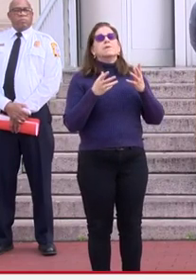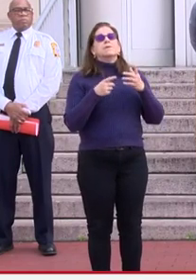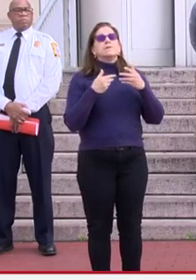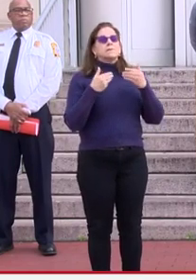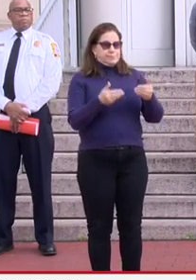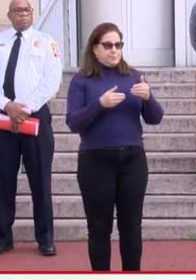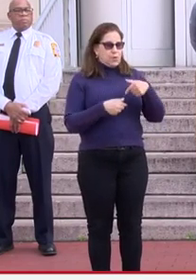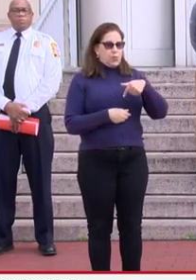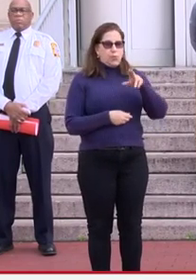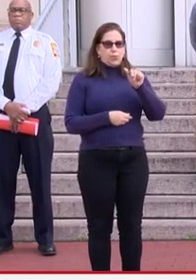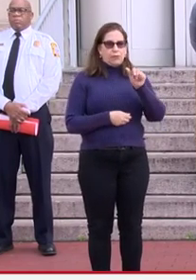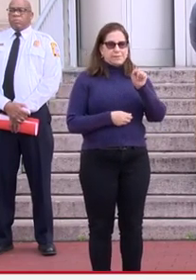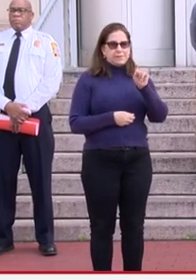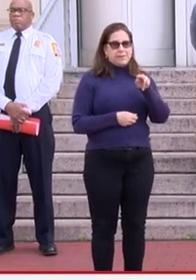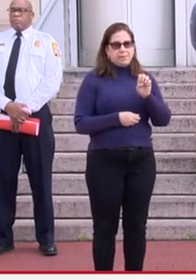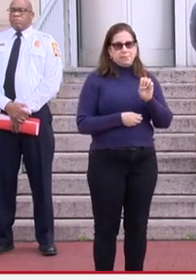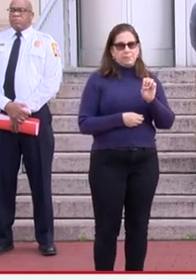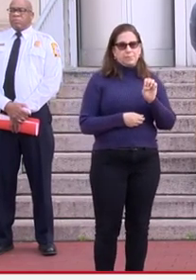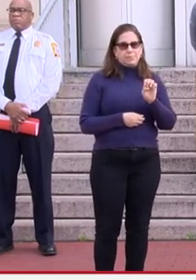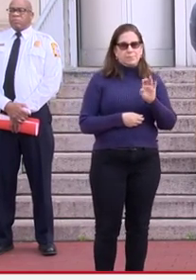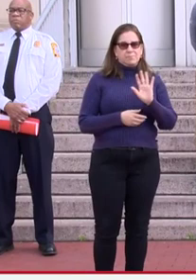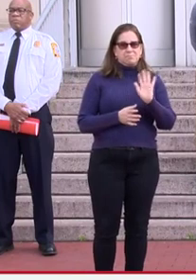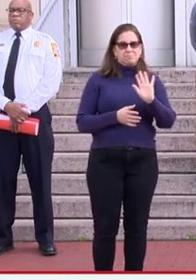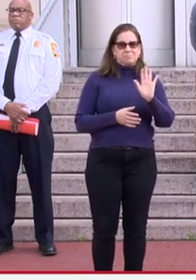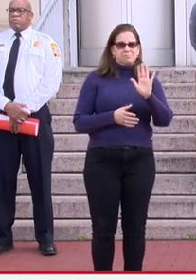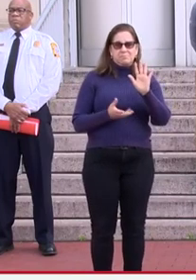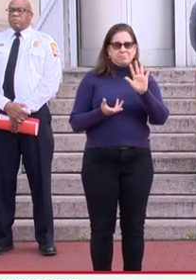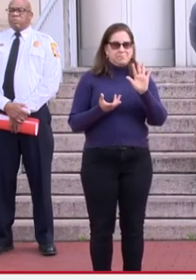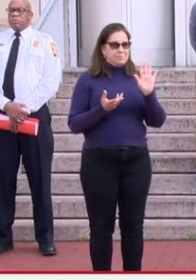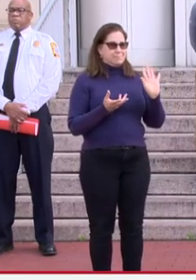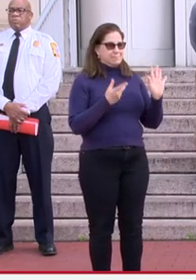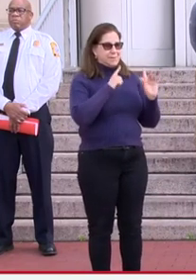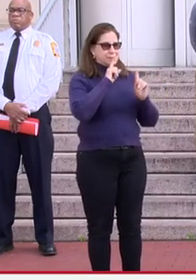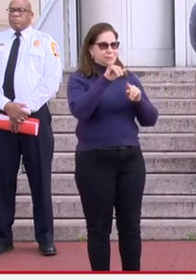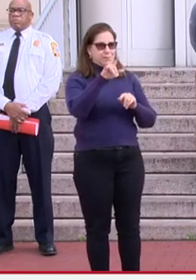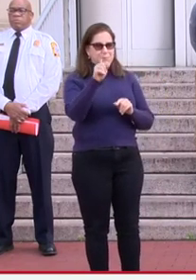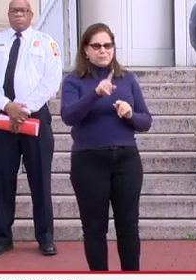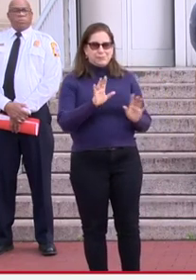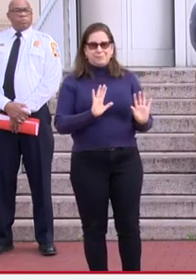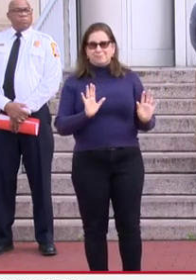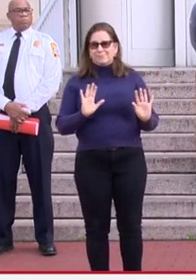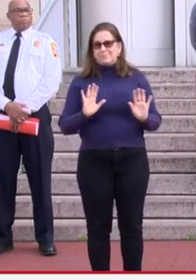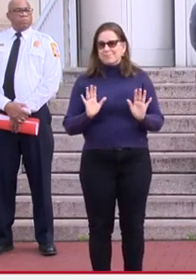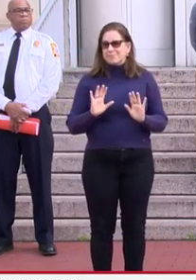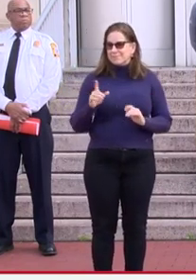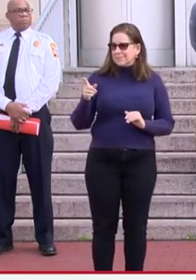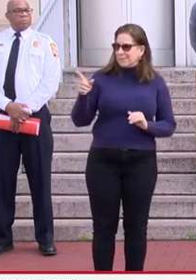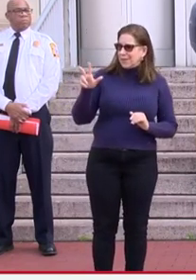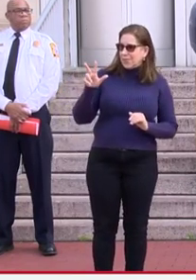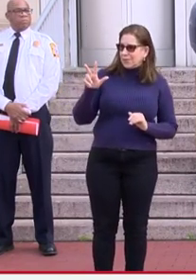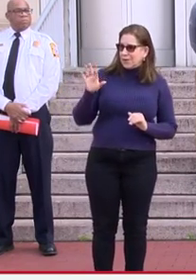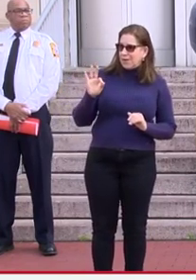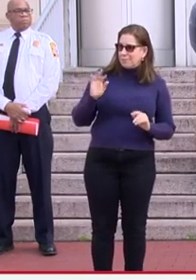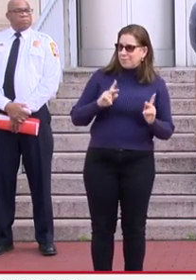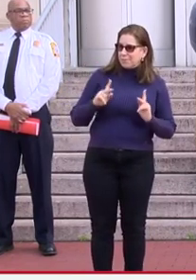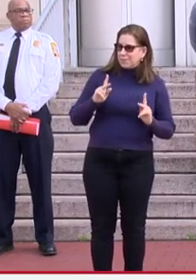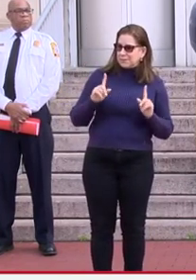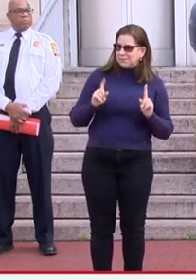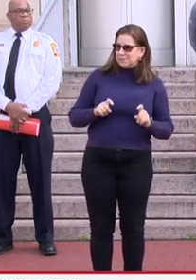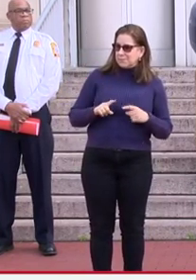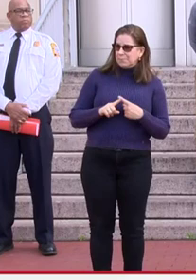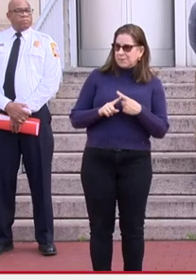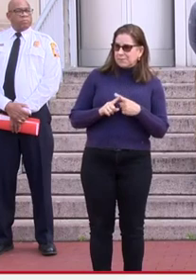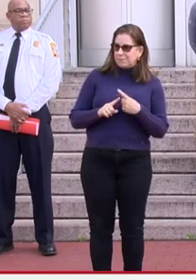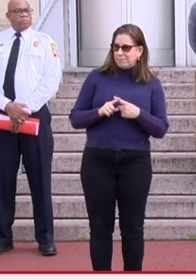already, yes. About 39 patients who've tested positive as far as their health status or any critical condition? Or